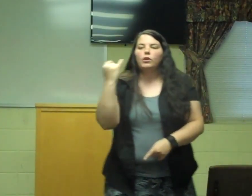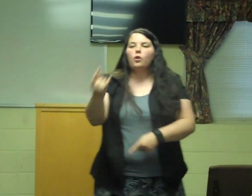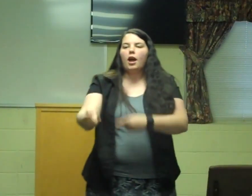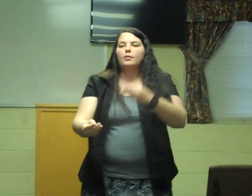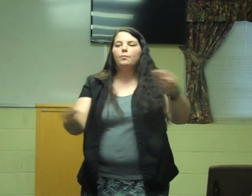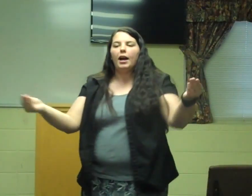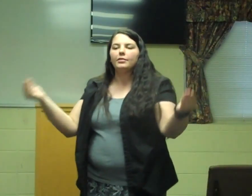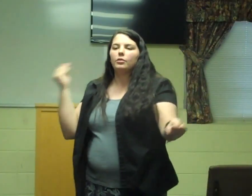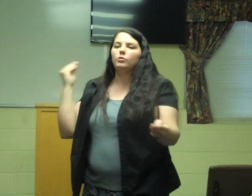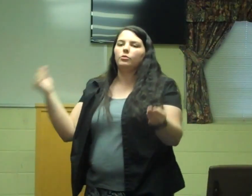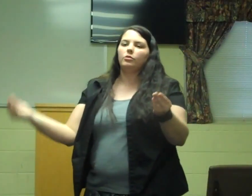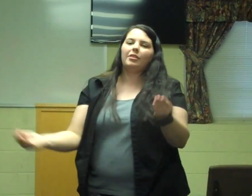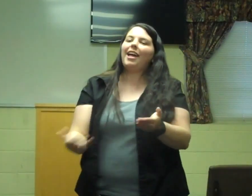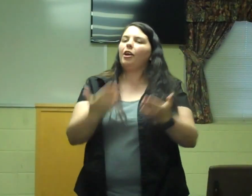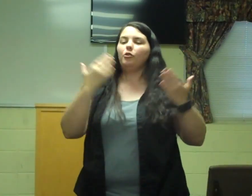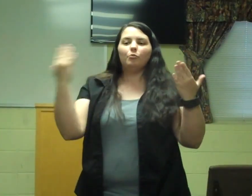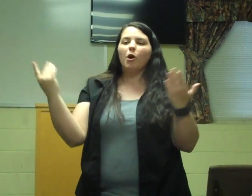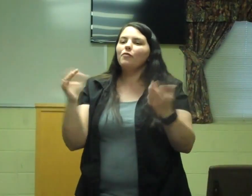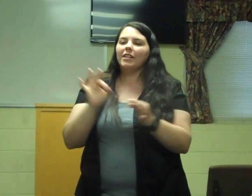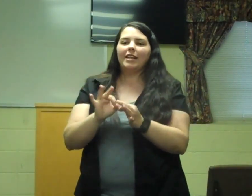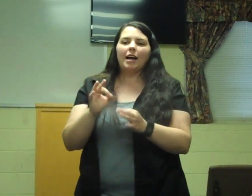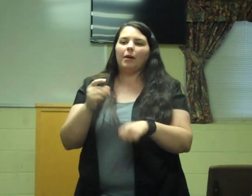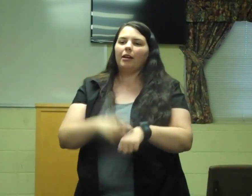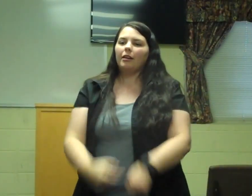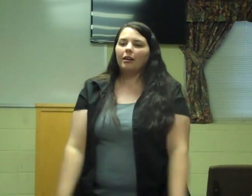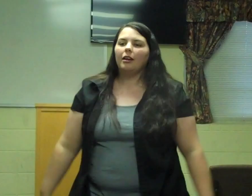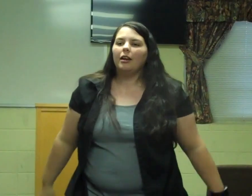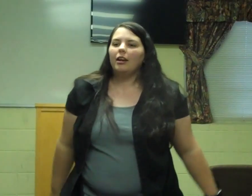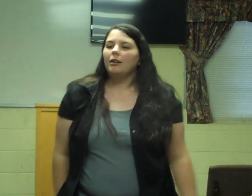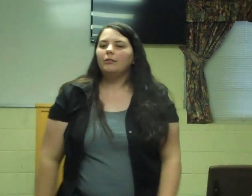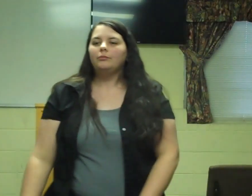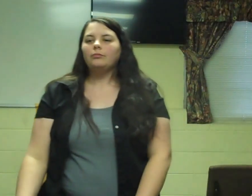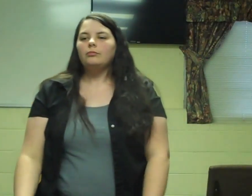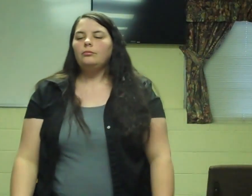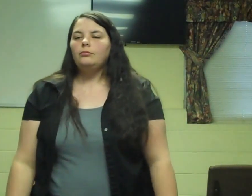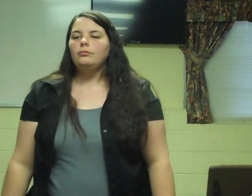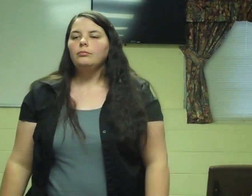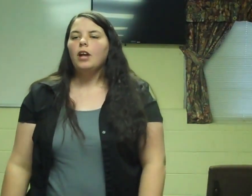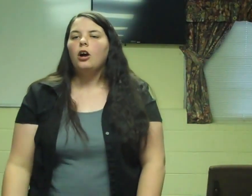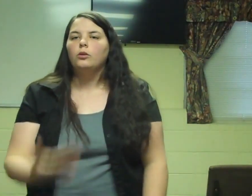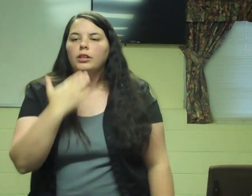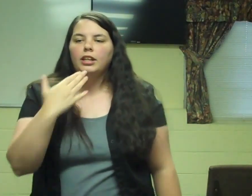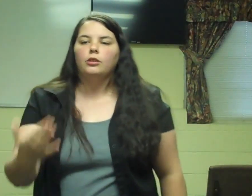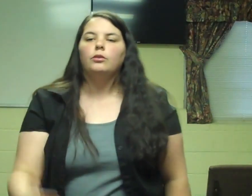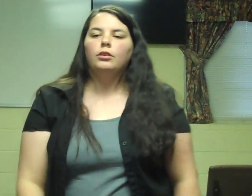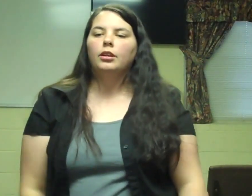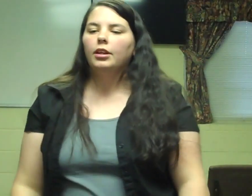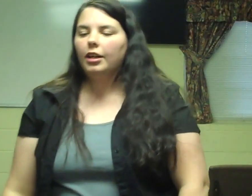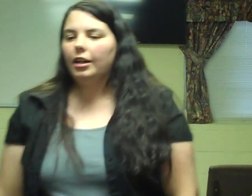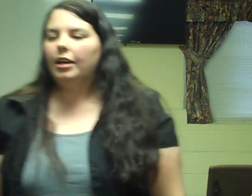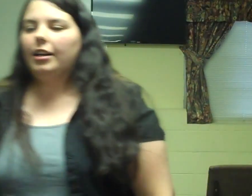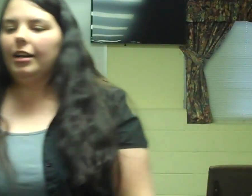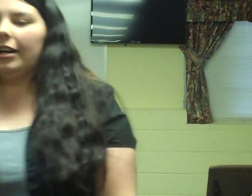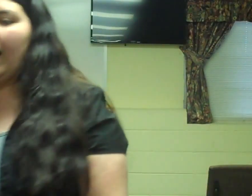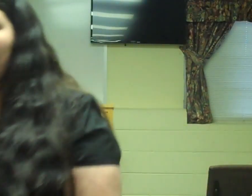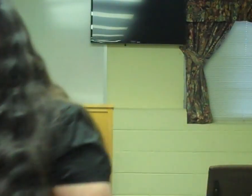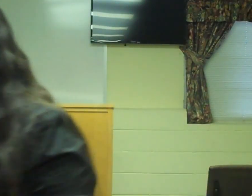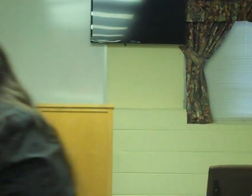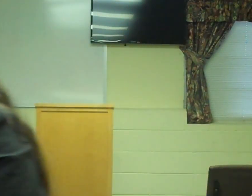we go ahead and pass those, which perfect timing. That's your copy. Oh, thank you. I probably would have looked